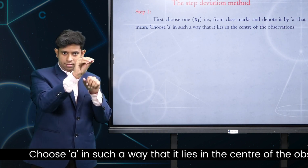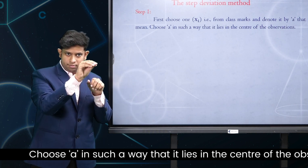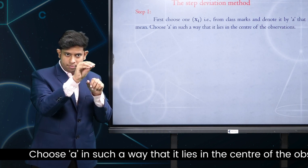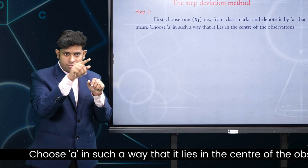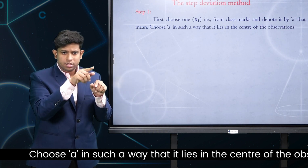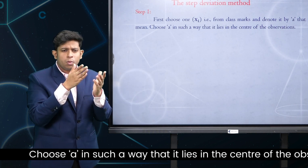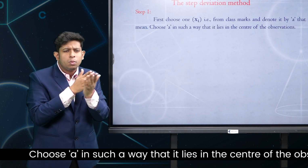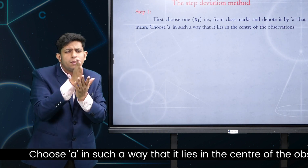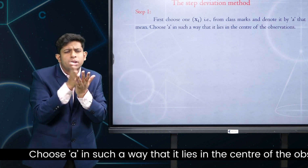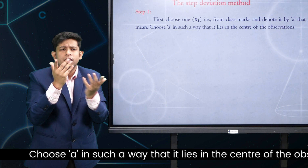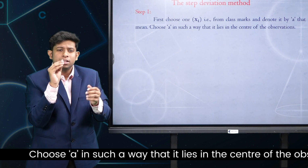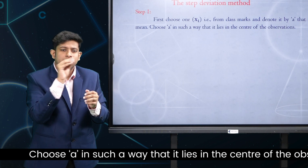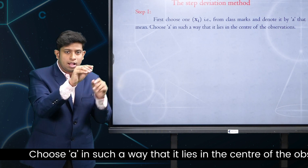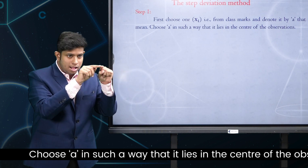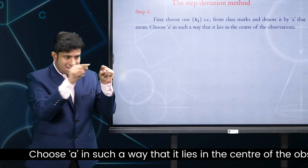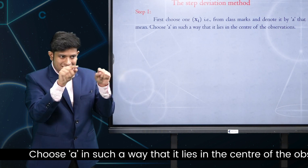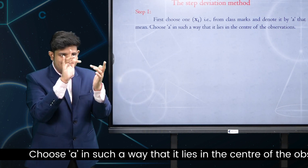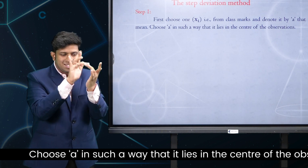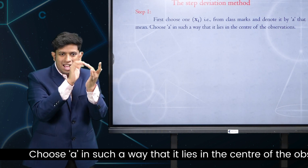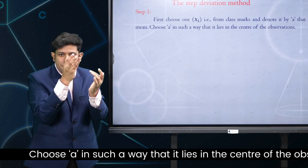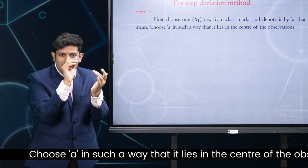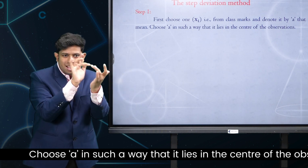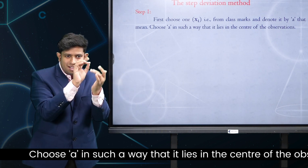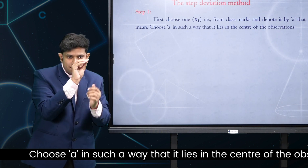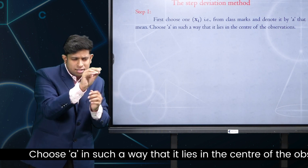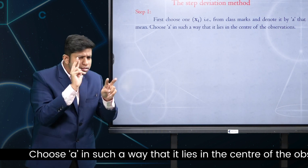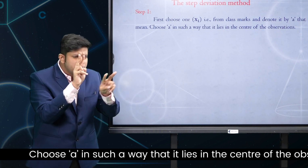Choose A in such a way that it lies in the center of the observations.